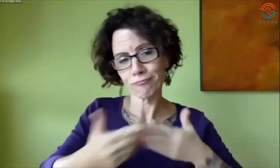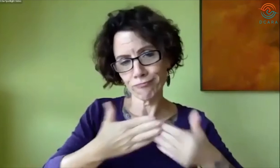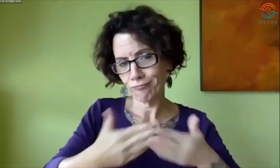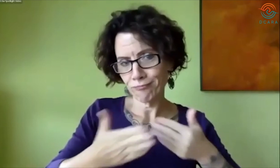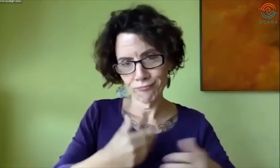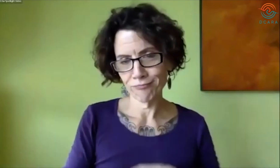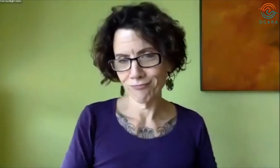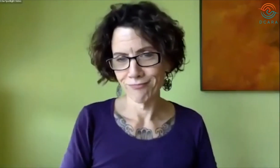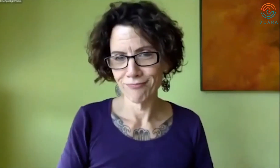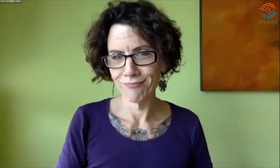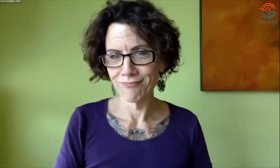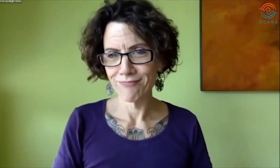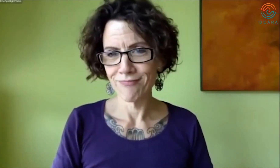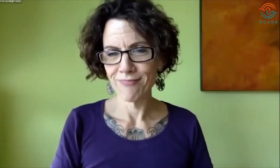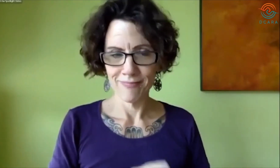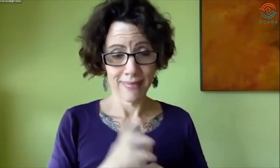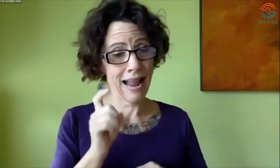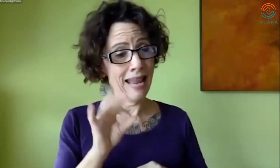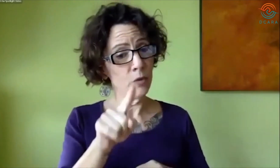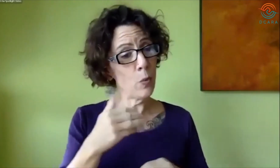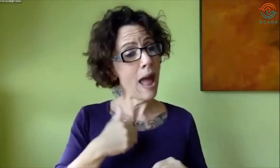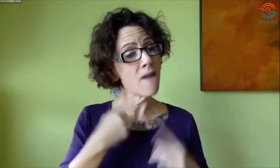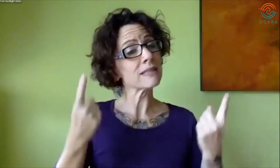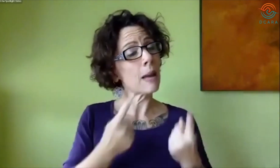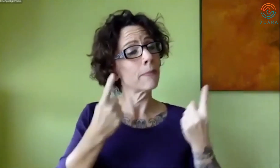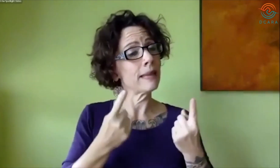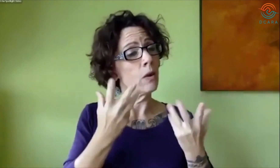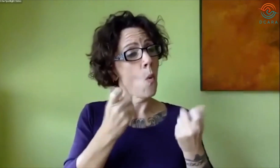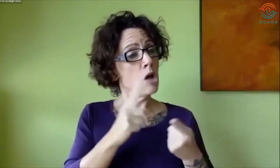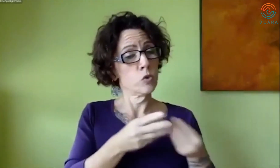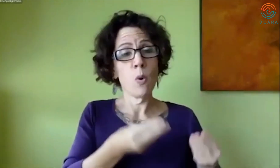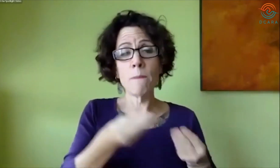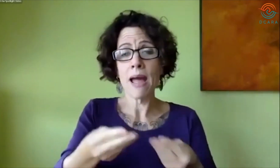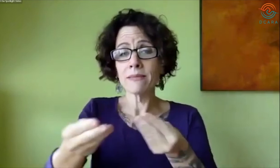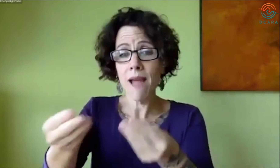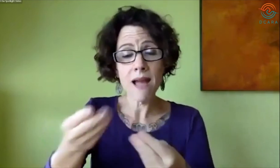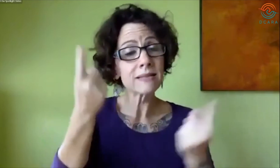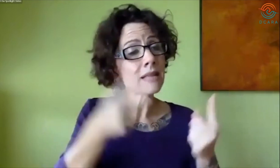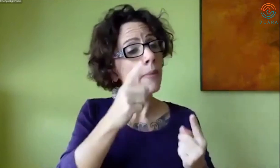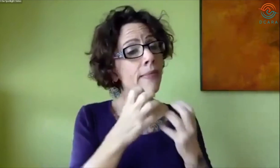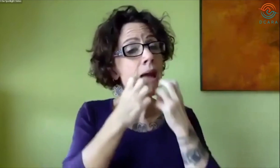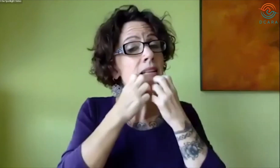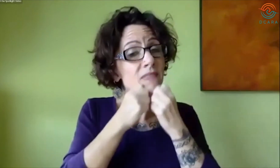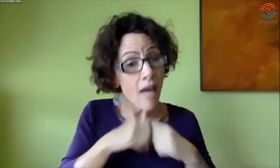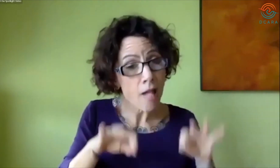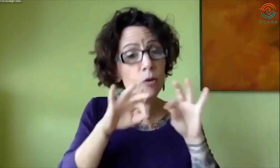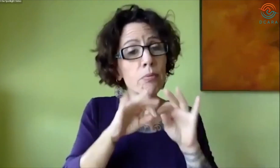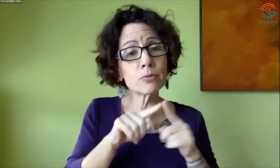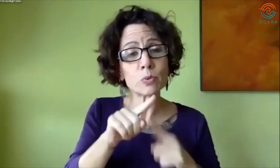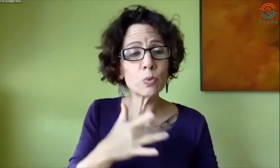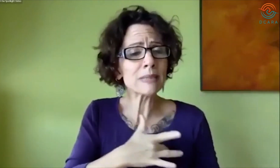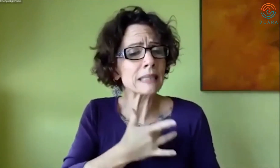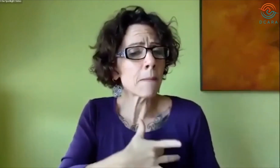matter what age you are when considering this. If you have something that you want to pass down and it's valuable